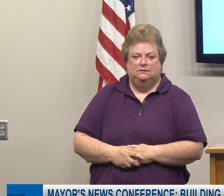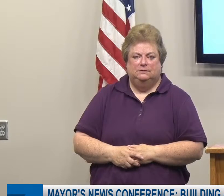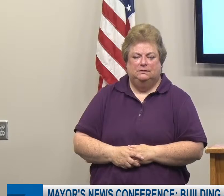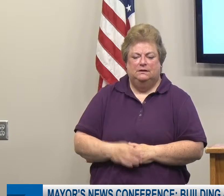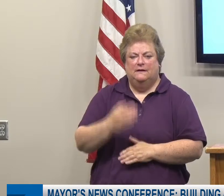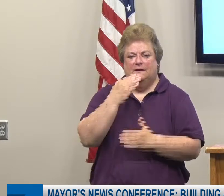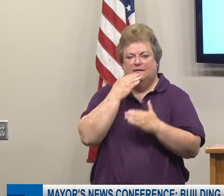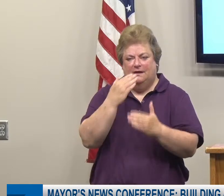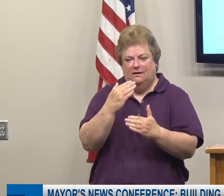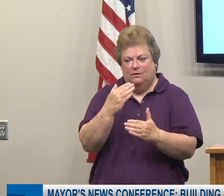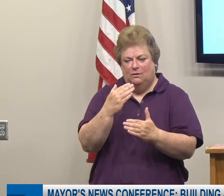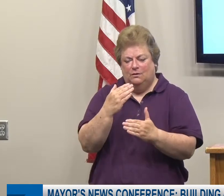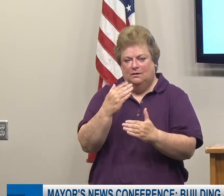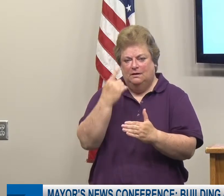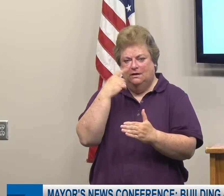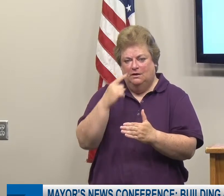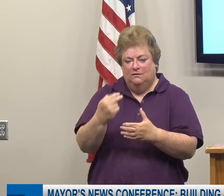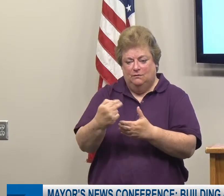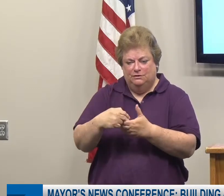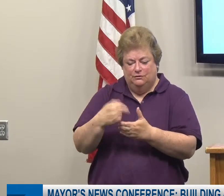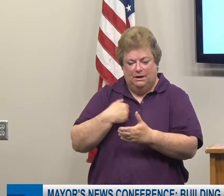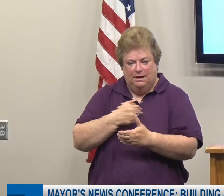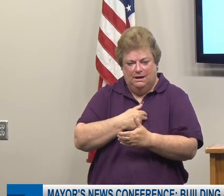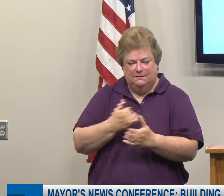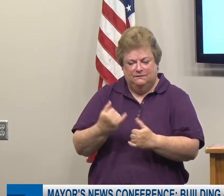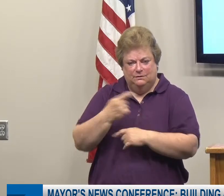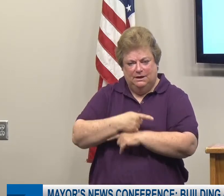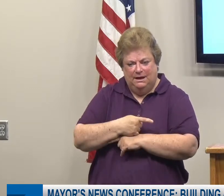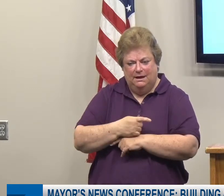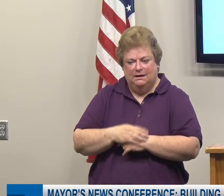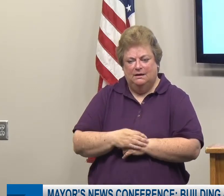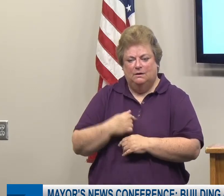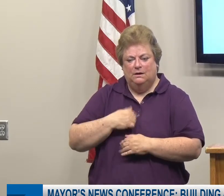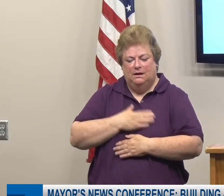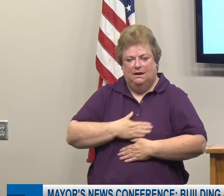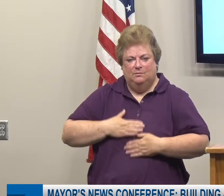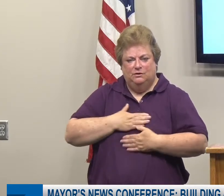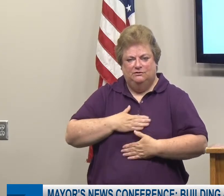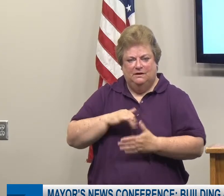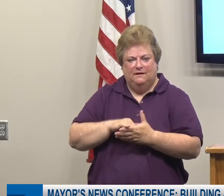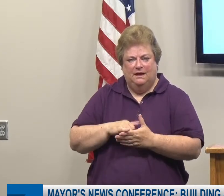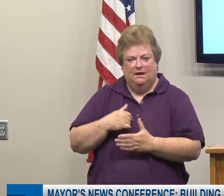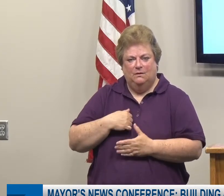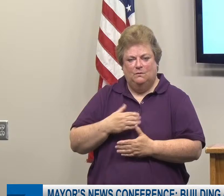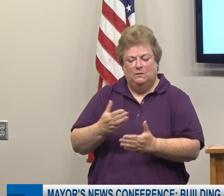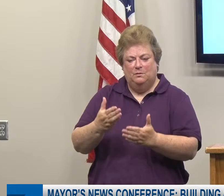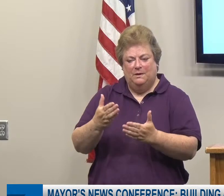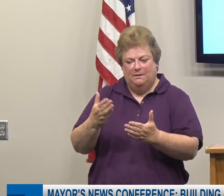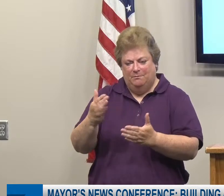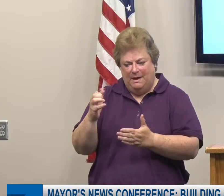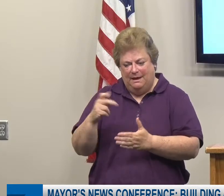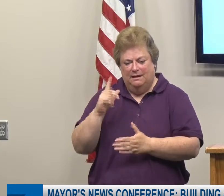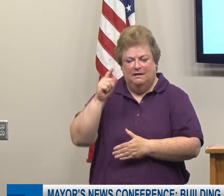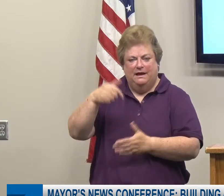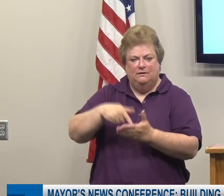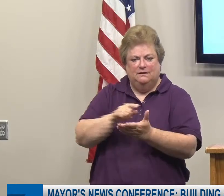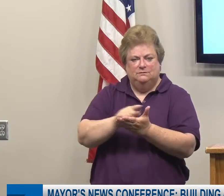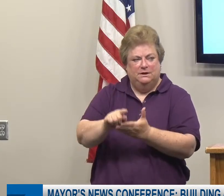All right, well, thank you so much for tuning into this briefing. We appreciate it, and we'll be back later this week.